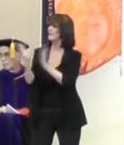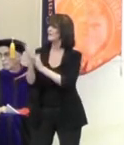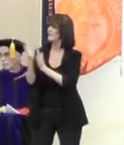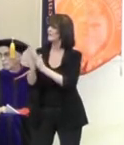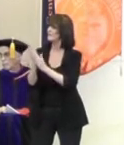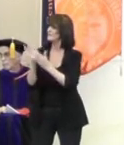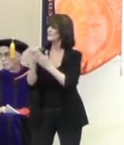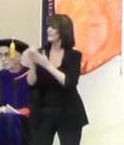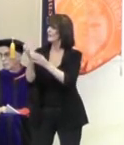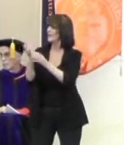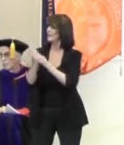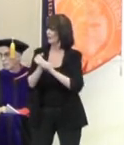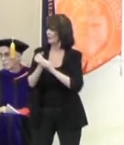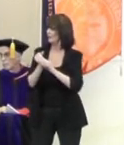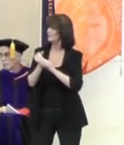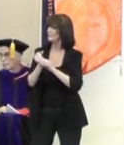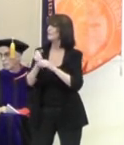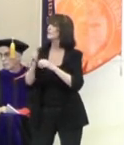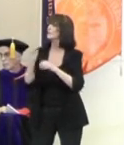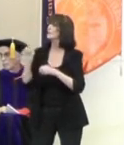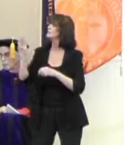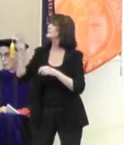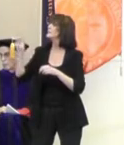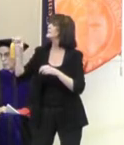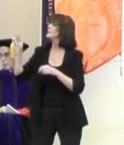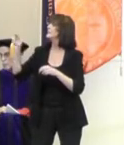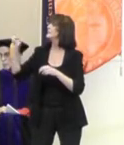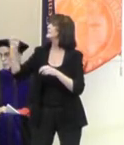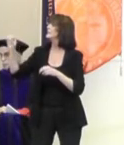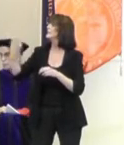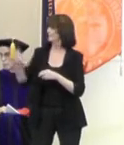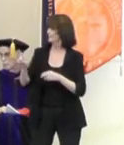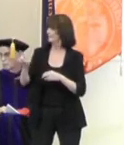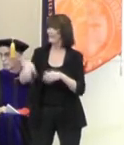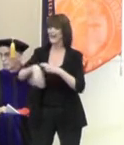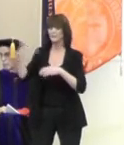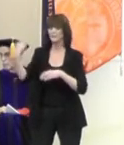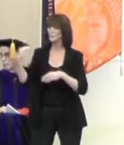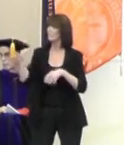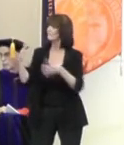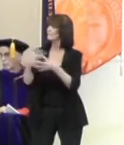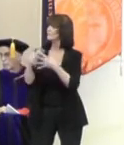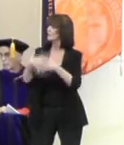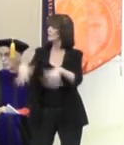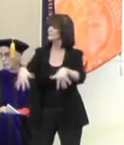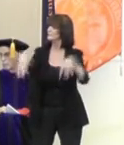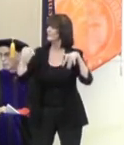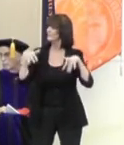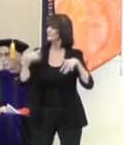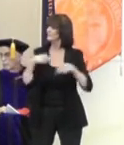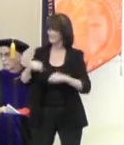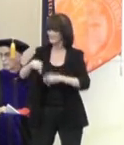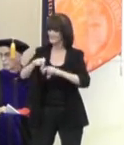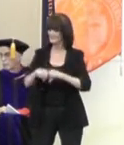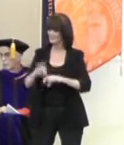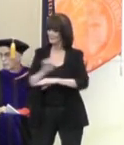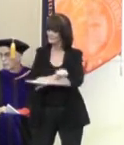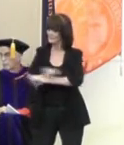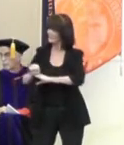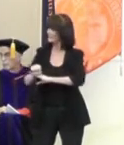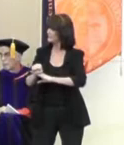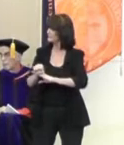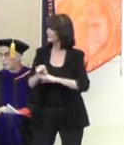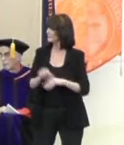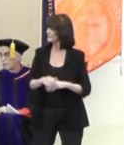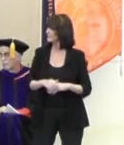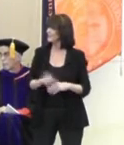commencement speech in Eden, outdoor football stadium. And I was sitting here on the stage, and there was